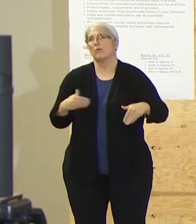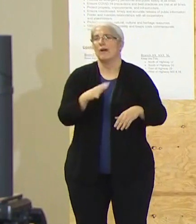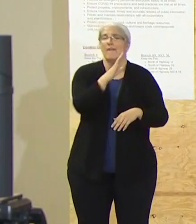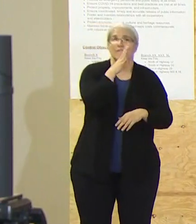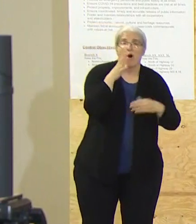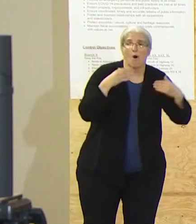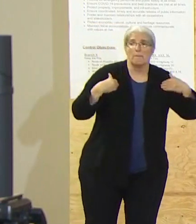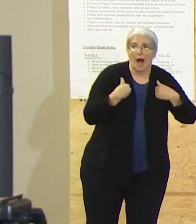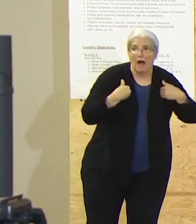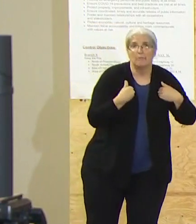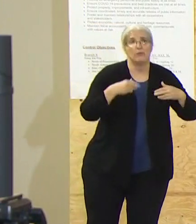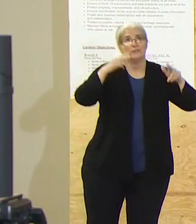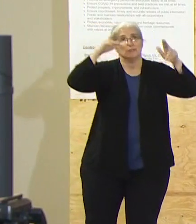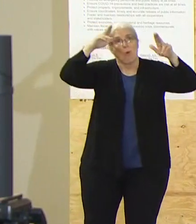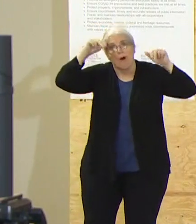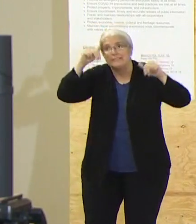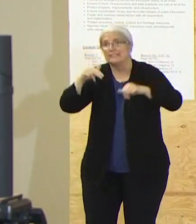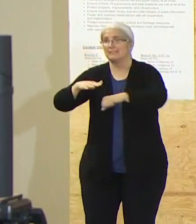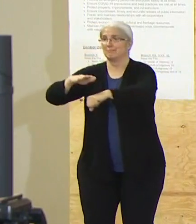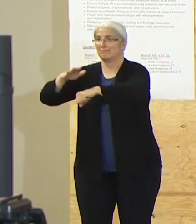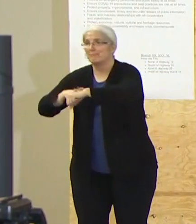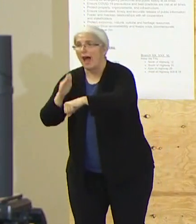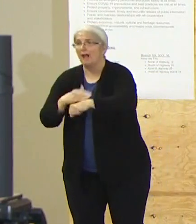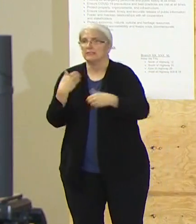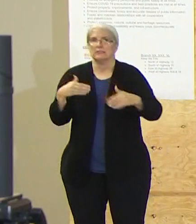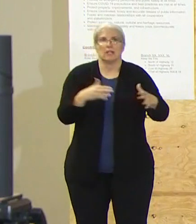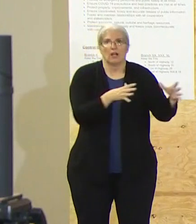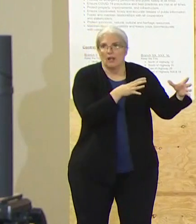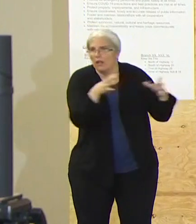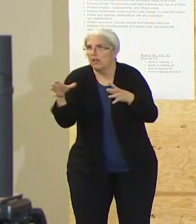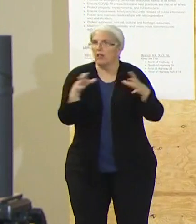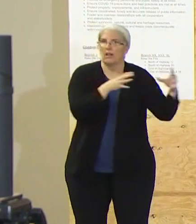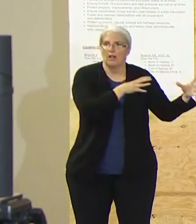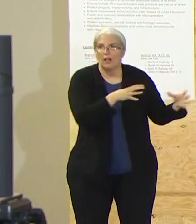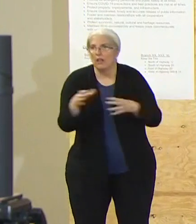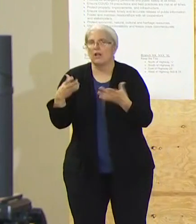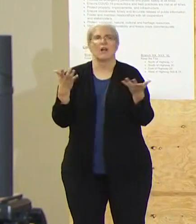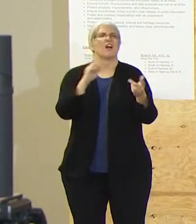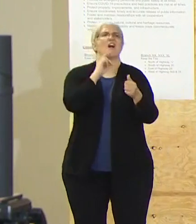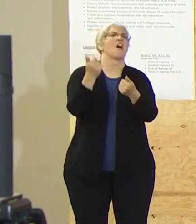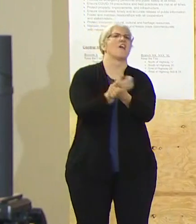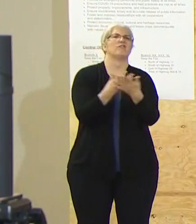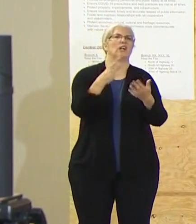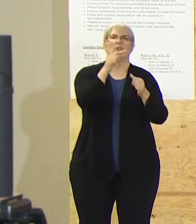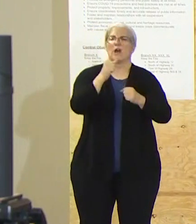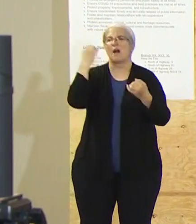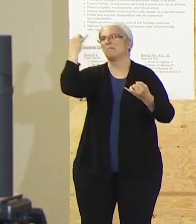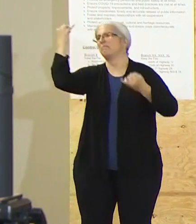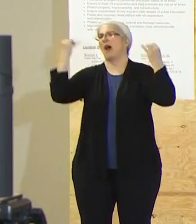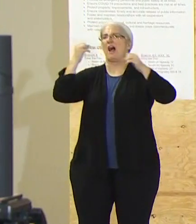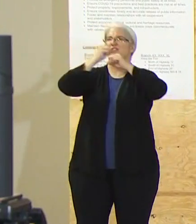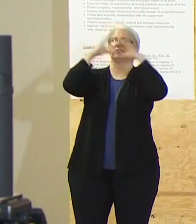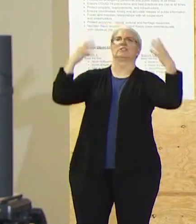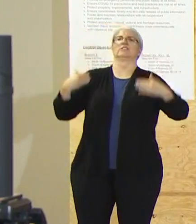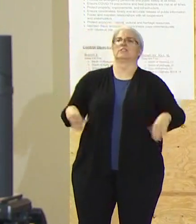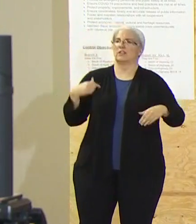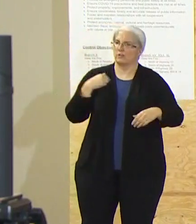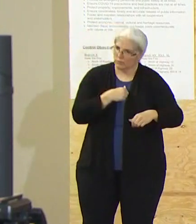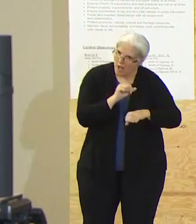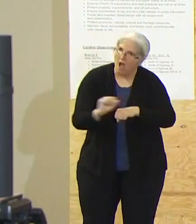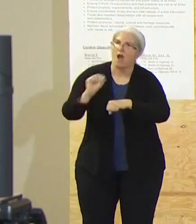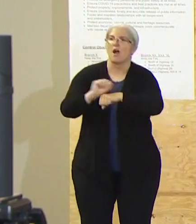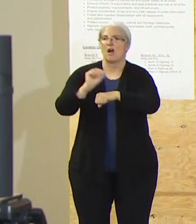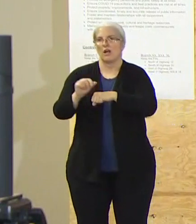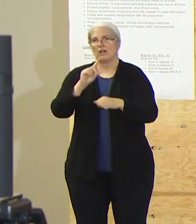and pets of every imaginable size and degree, again, trying to address this unprecedented moment in our state's